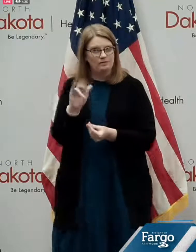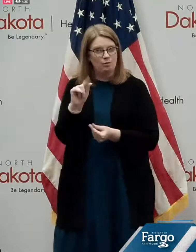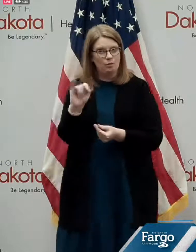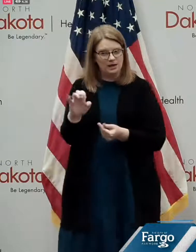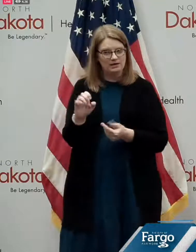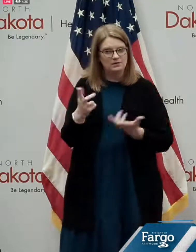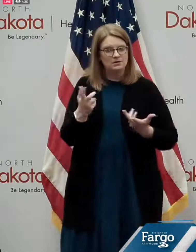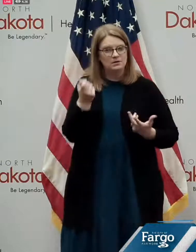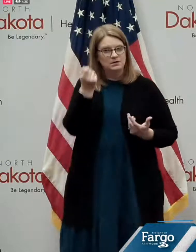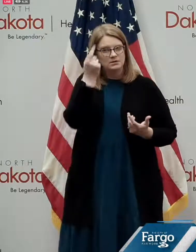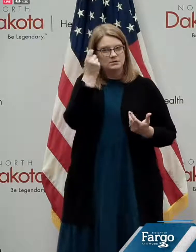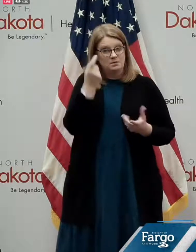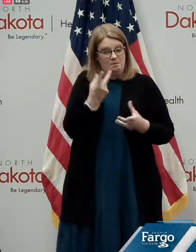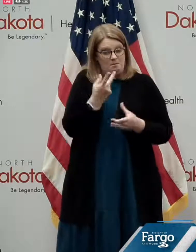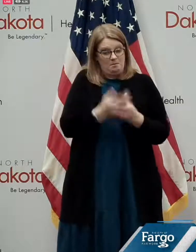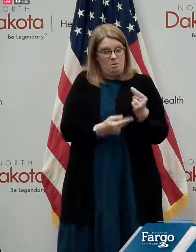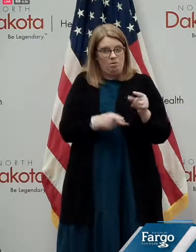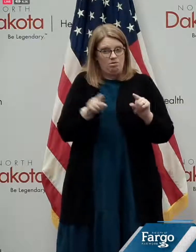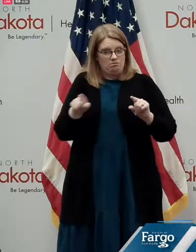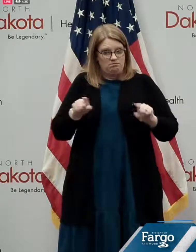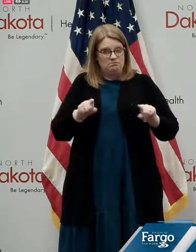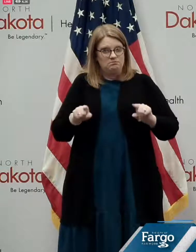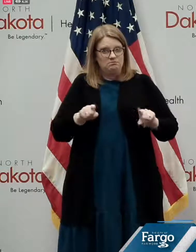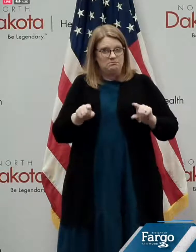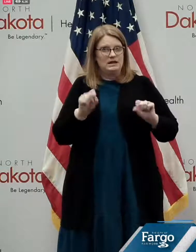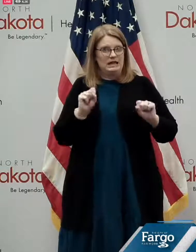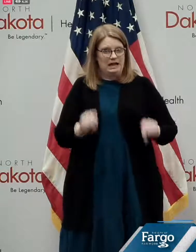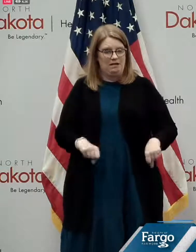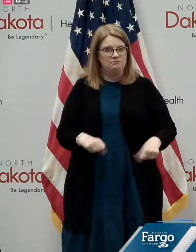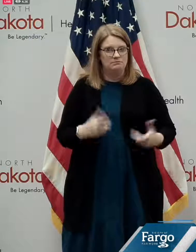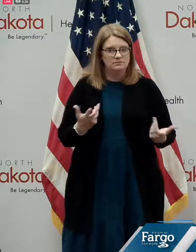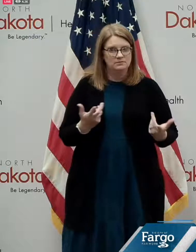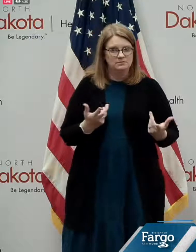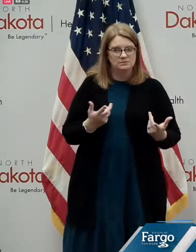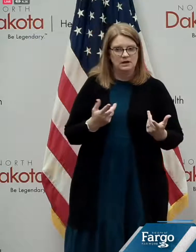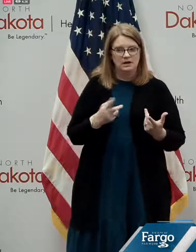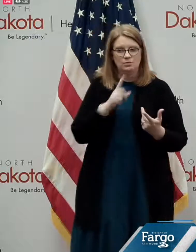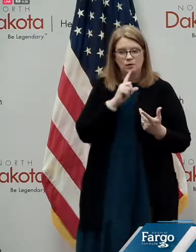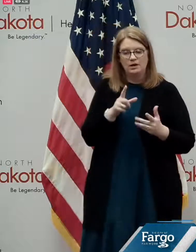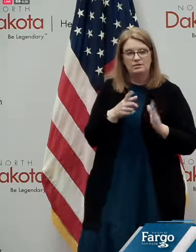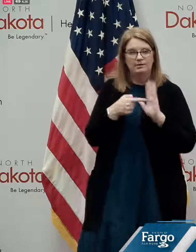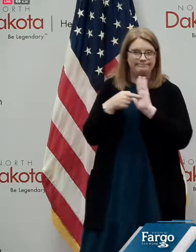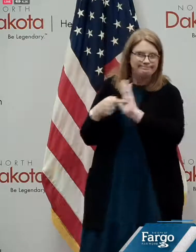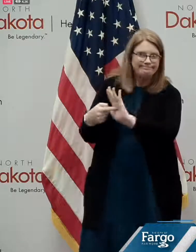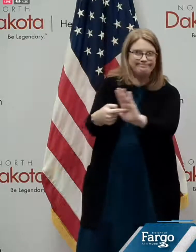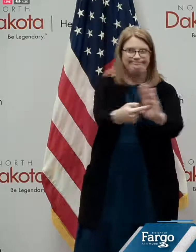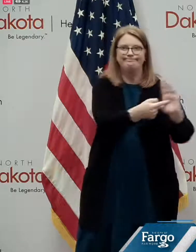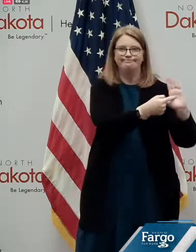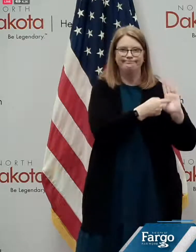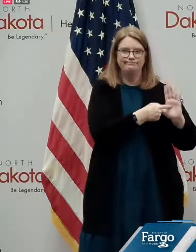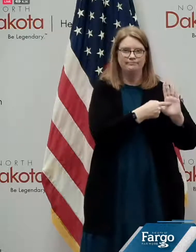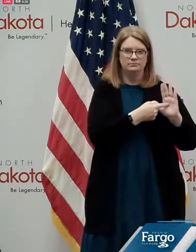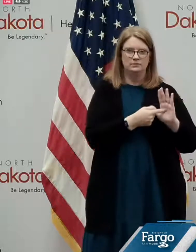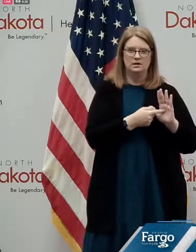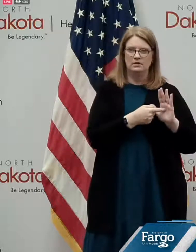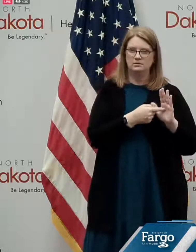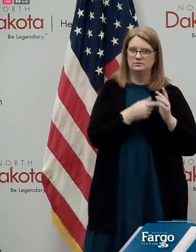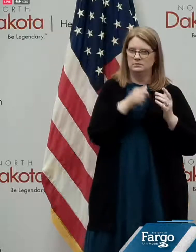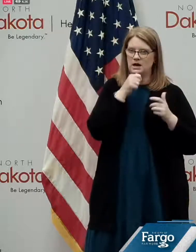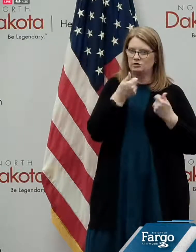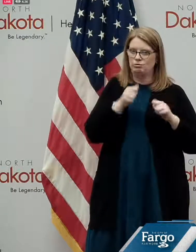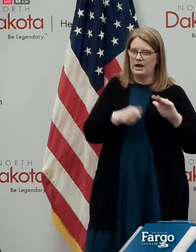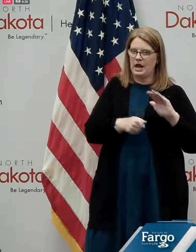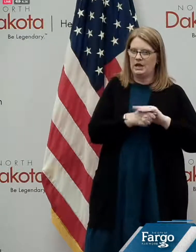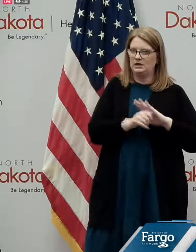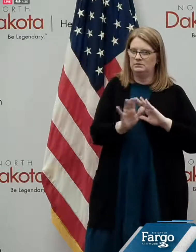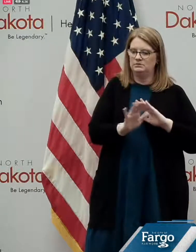got both ways to approach it covered and transparently shared throughout this pandemic. On the